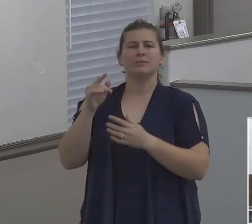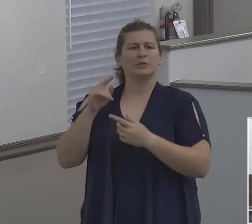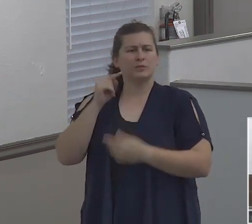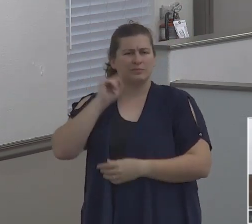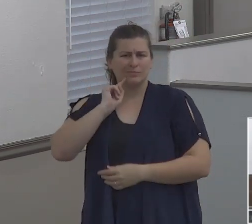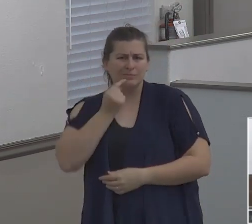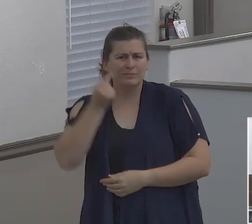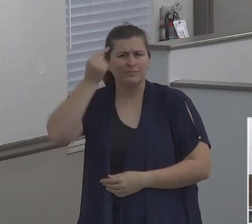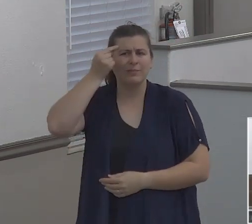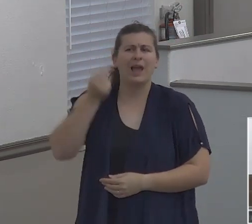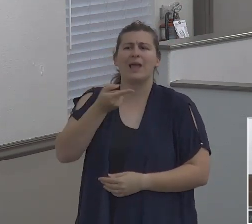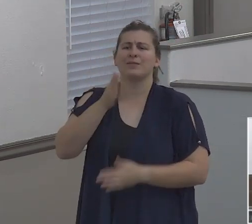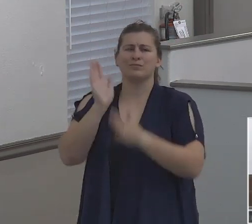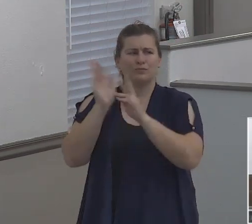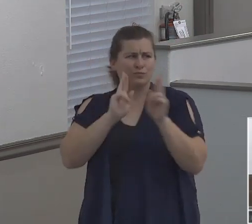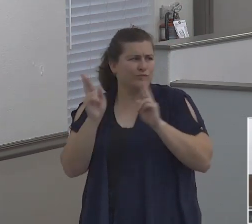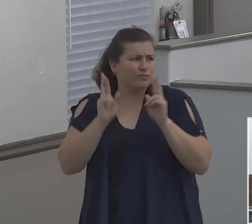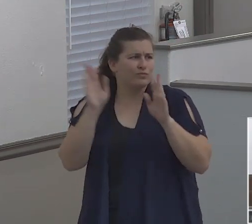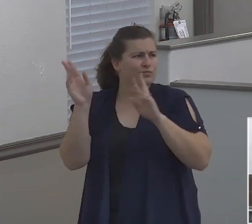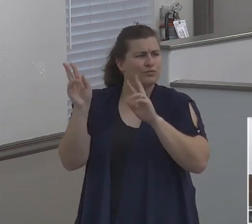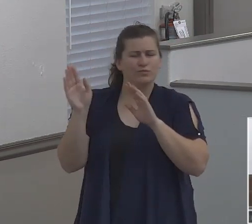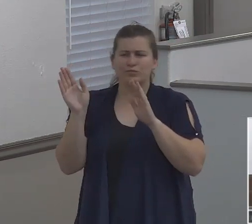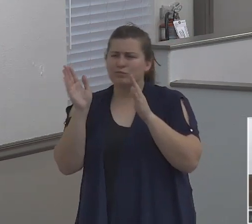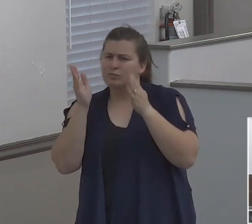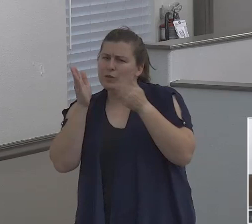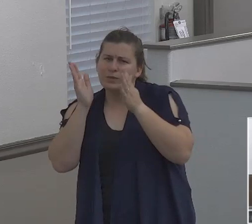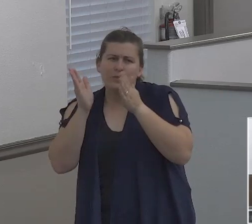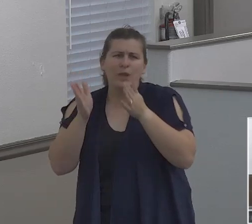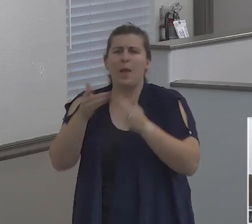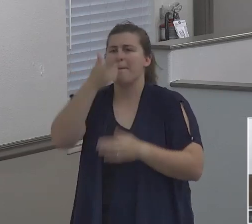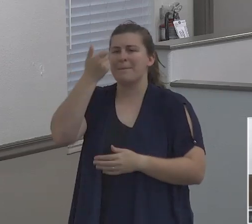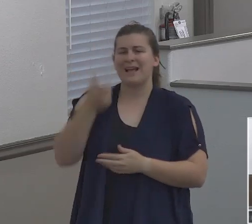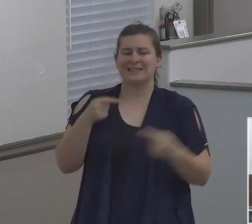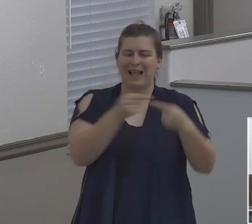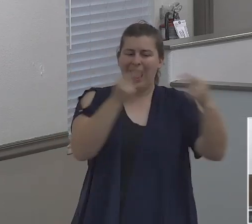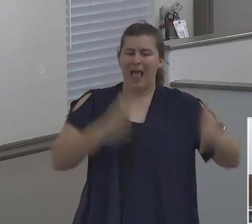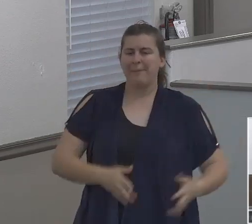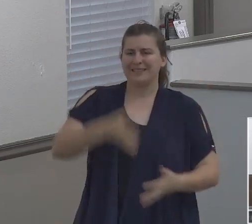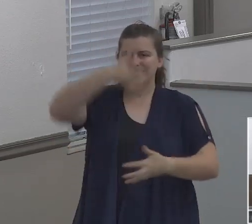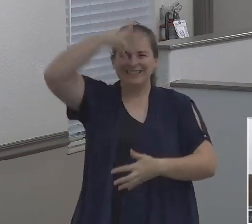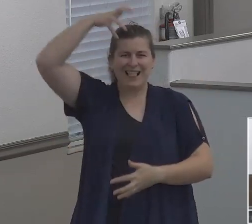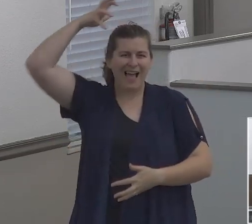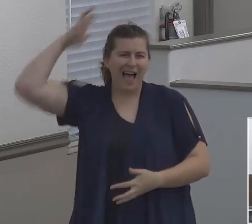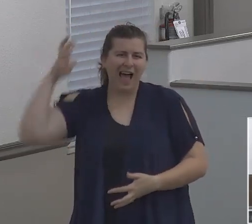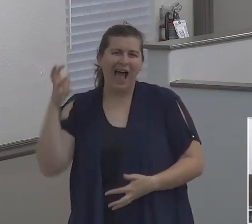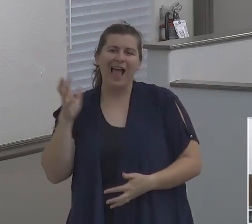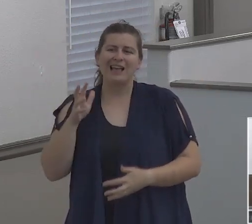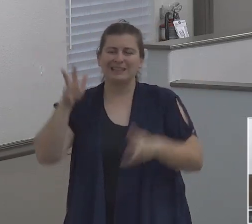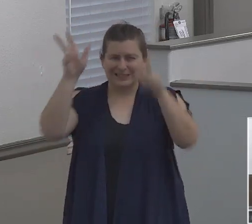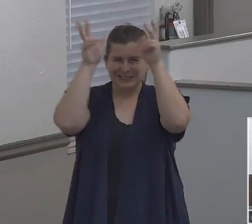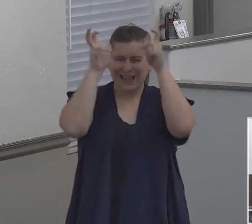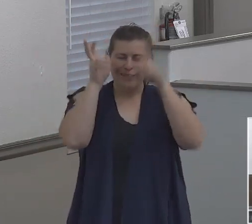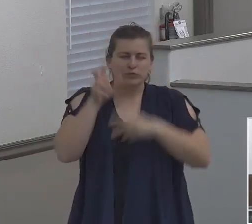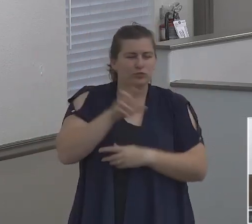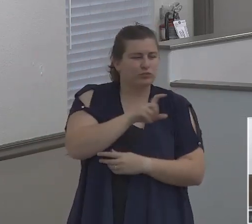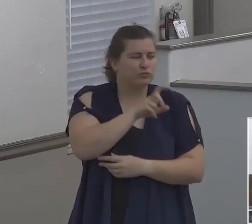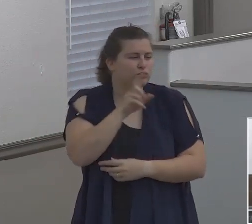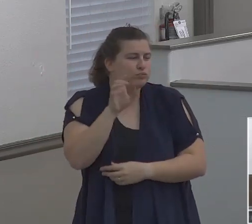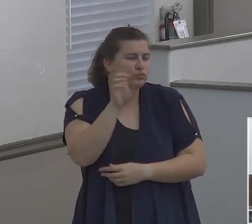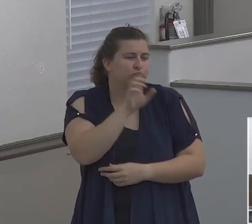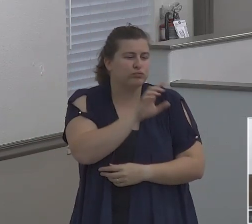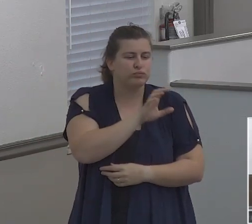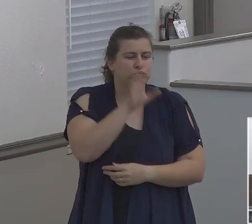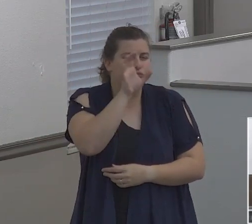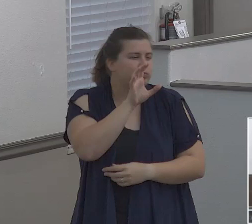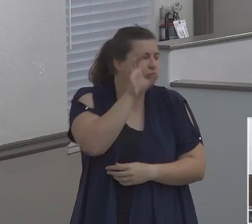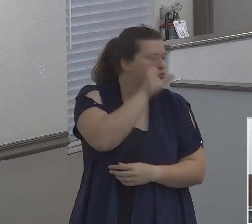you. Be sober, be vigilant, because your adversary, the devil, as a roaring lion, walketh about, seeking whom